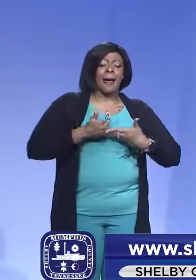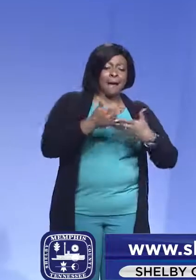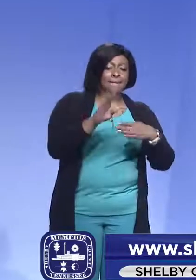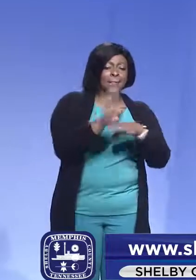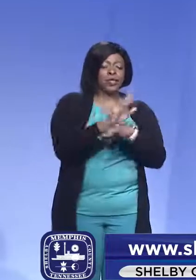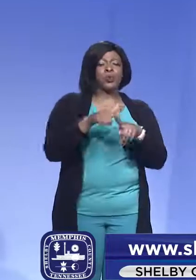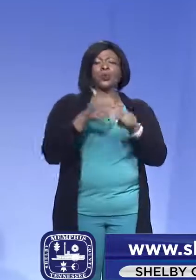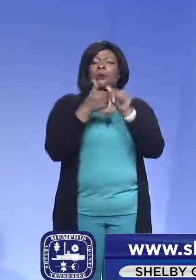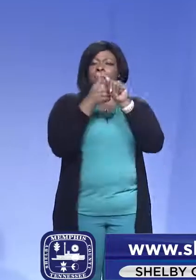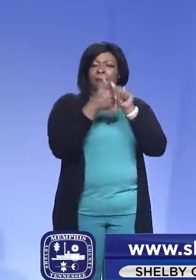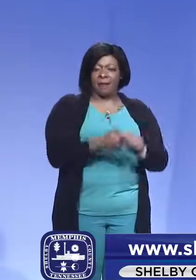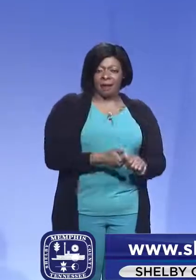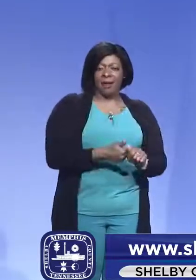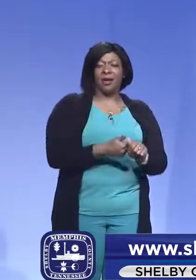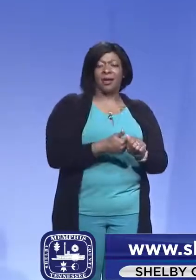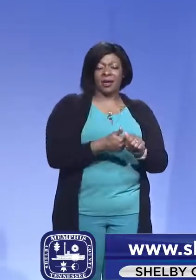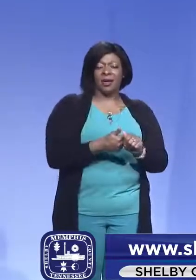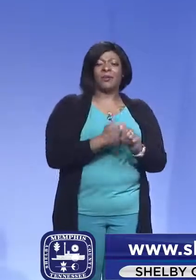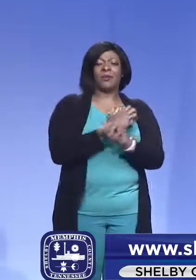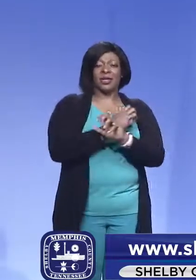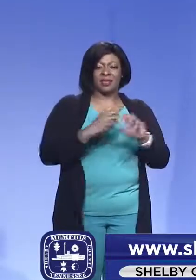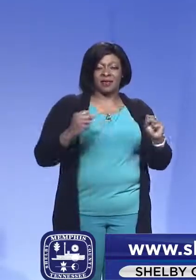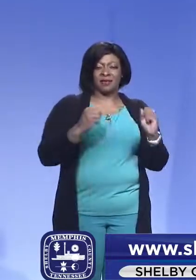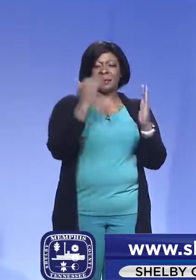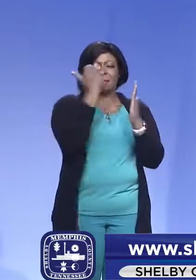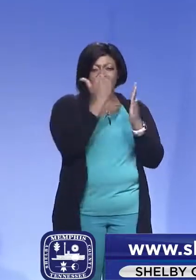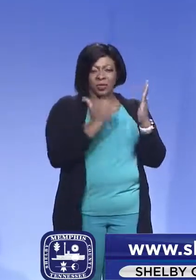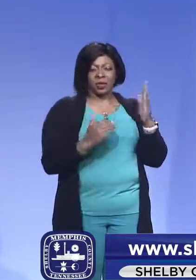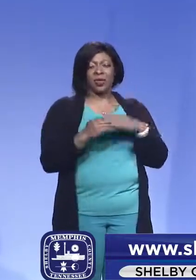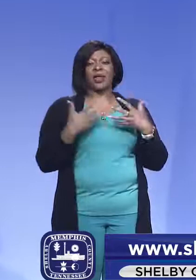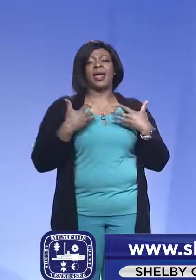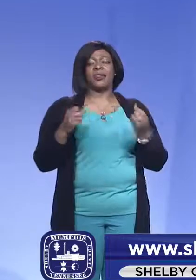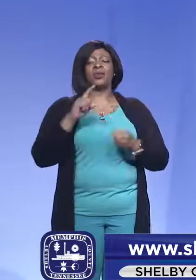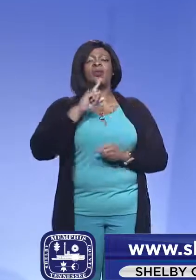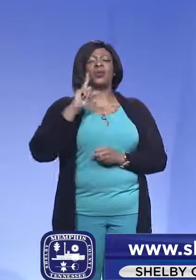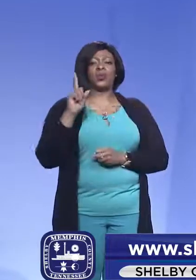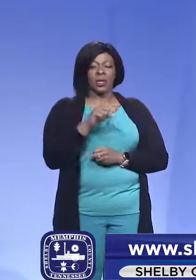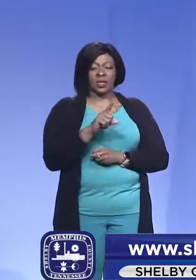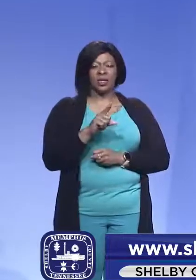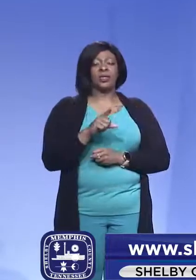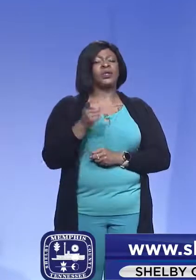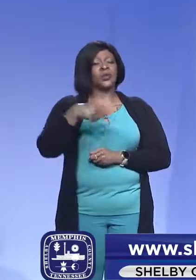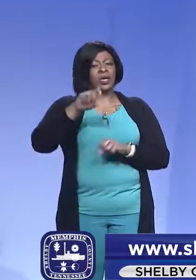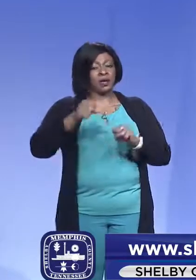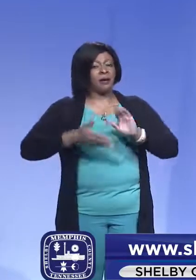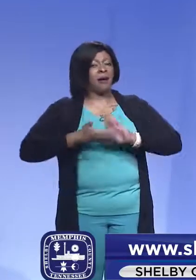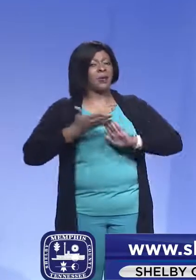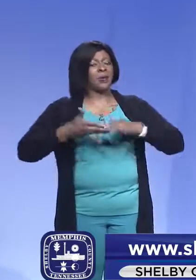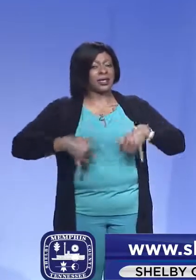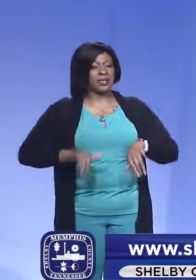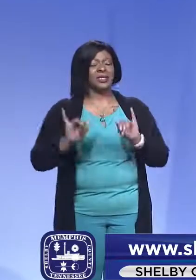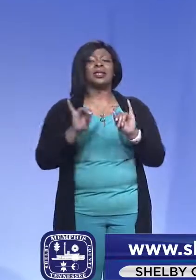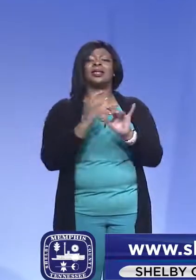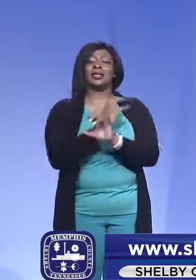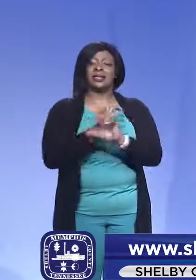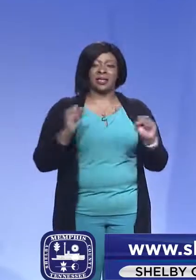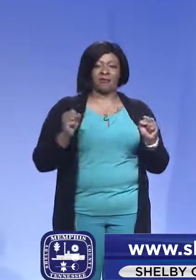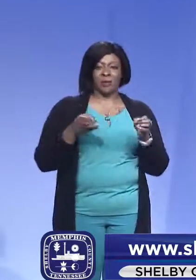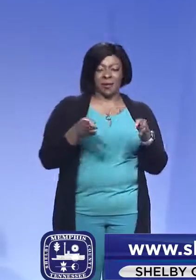to comply with the safety measures in the health directive so they can operate in a safe